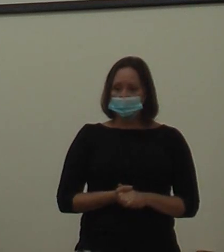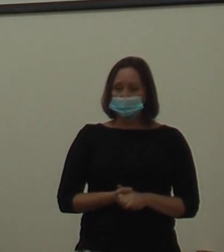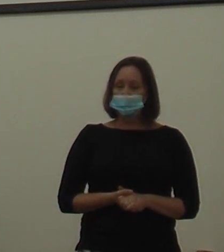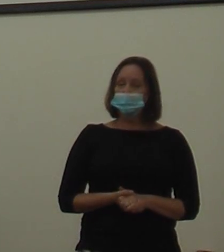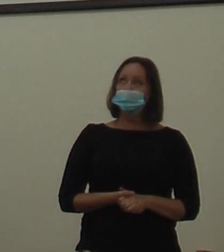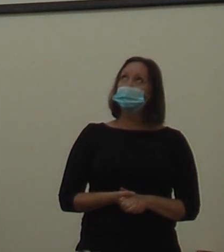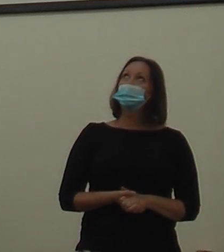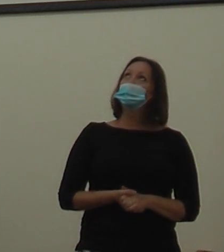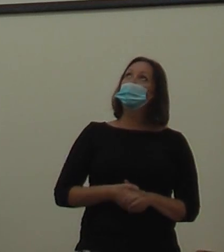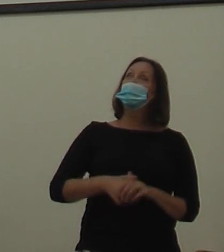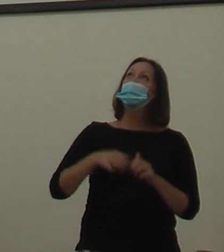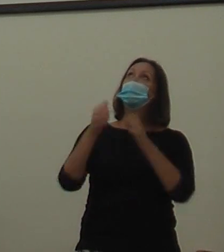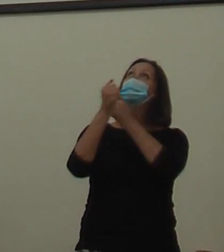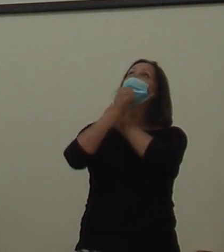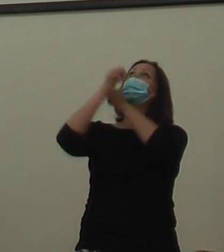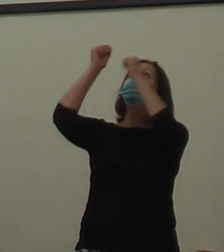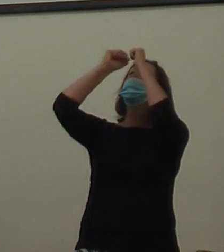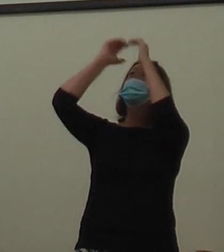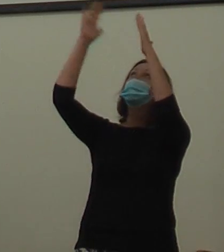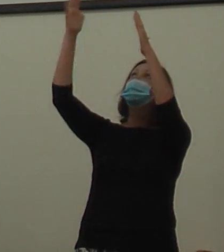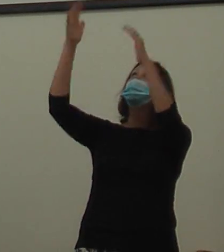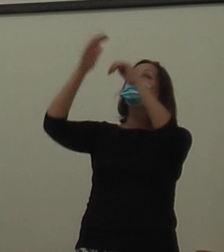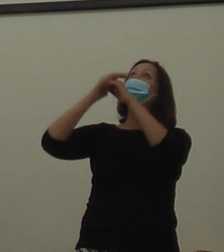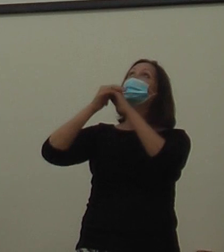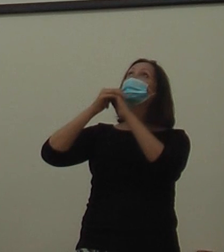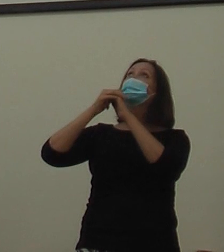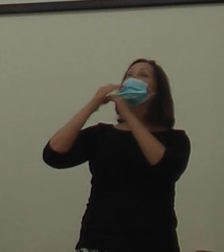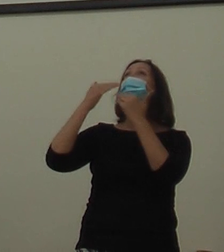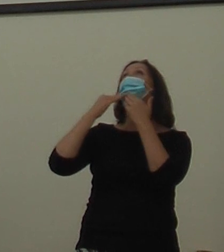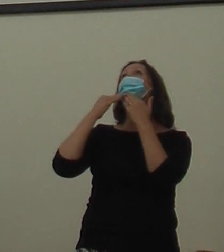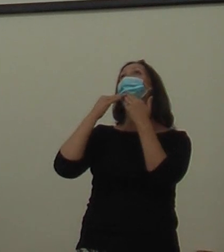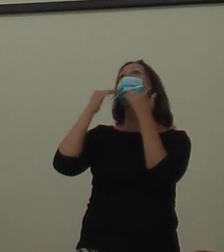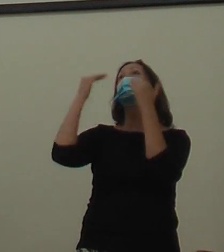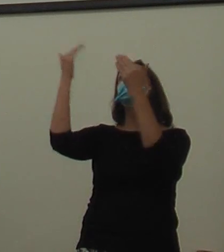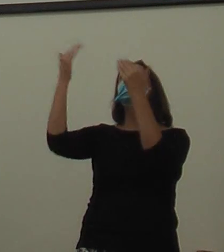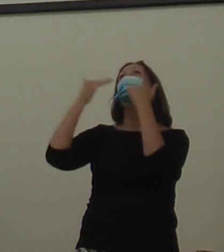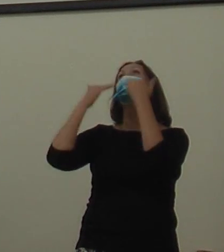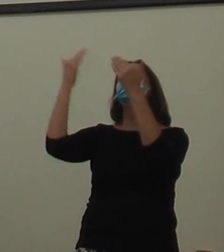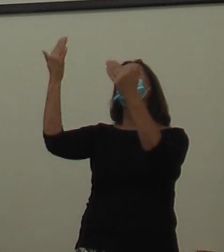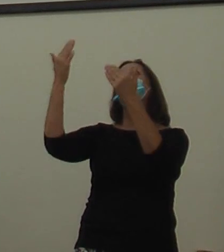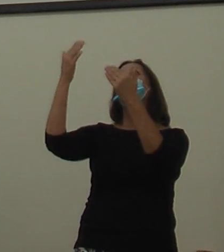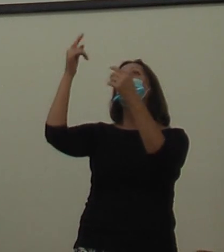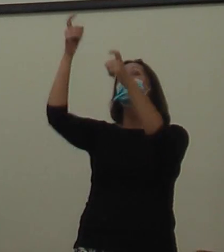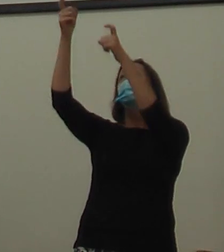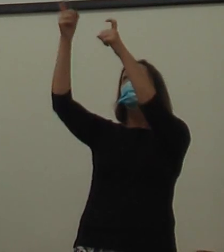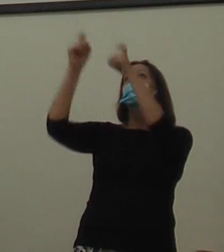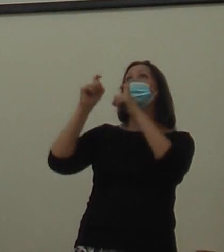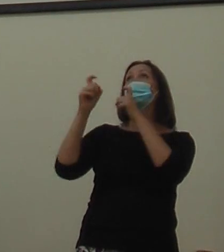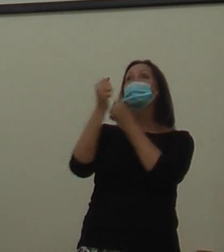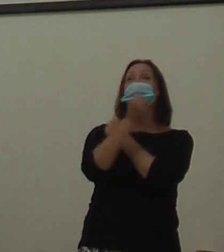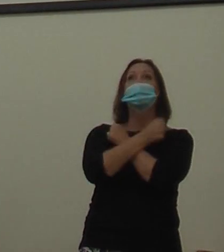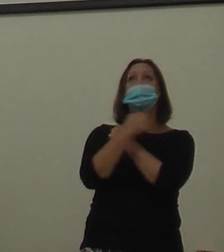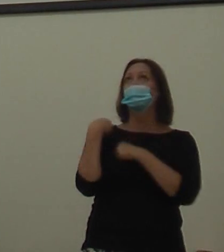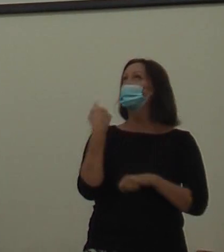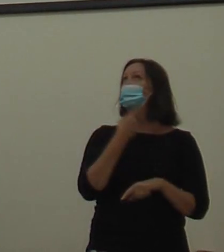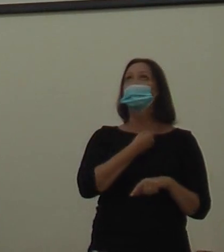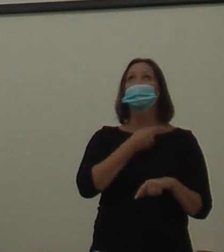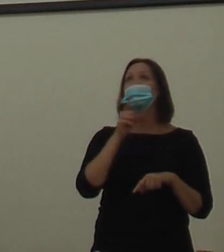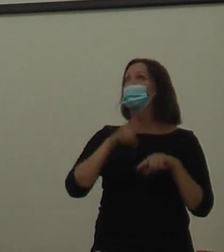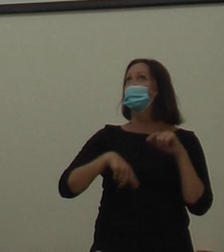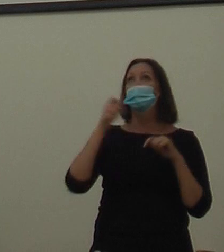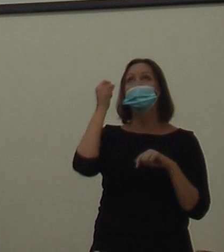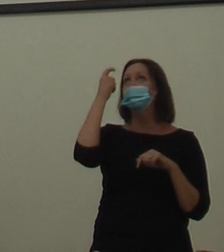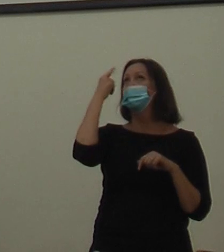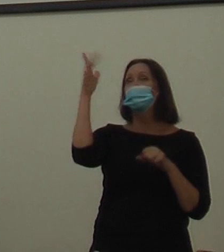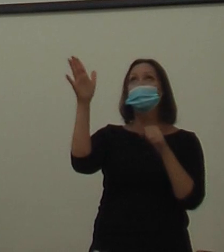Our loving Father, we do thank You for a love that's beyond our understanding. We thank You